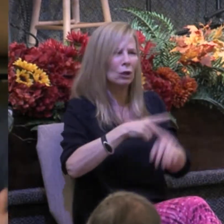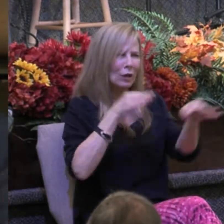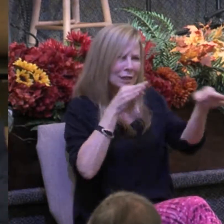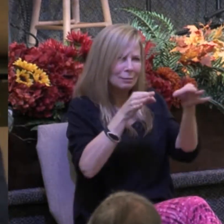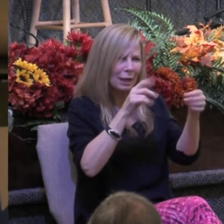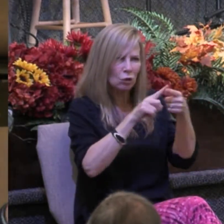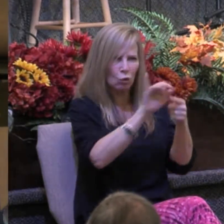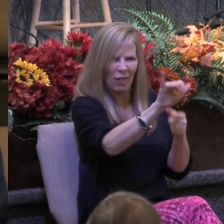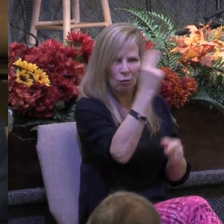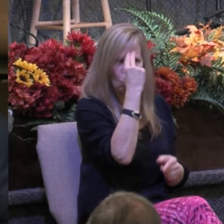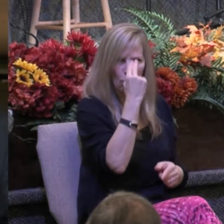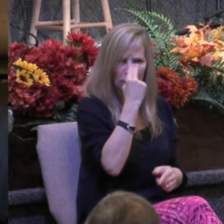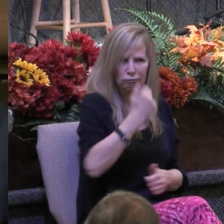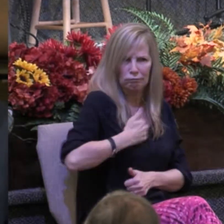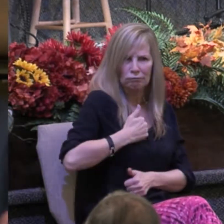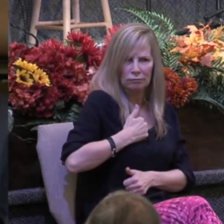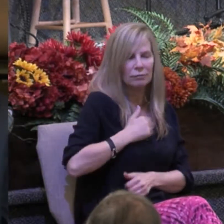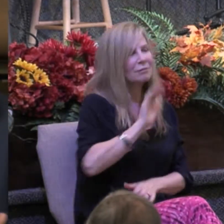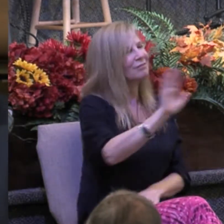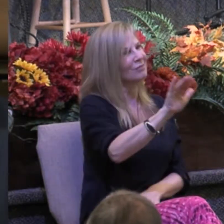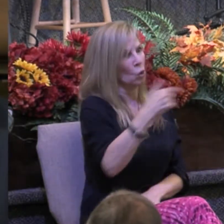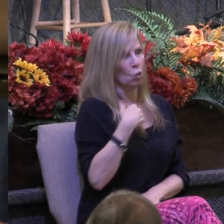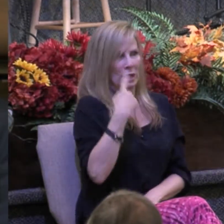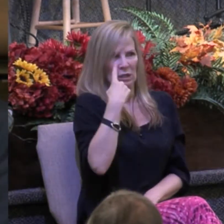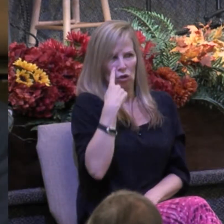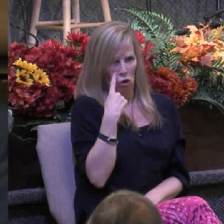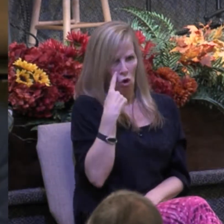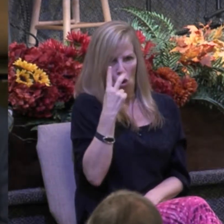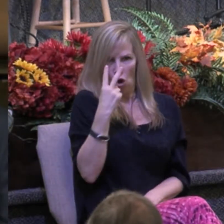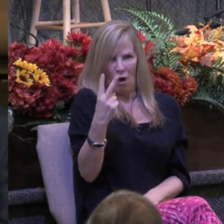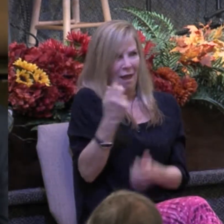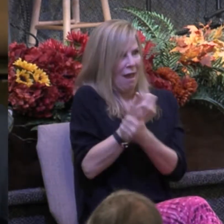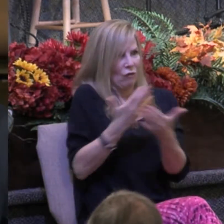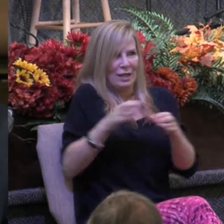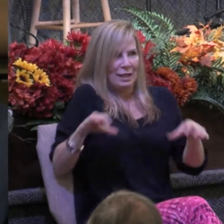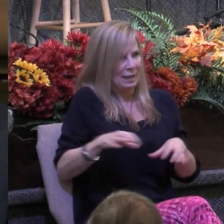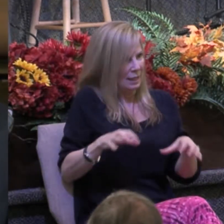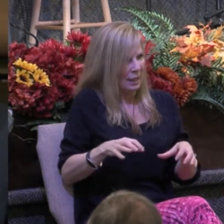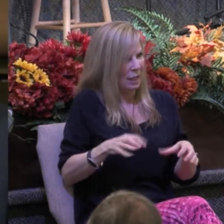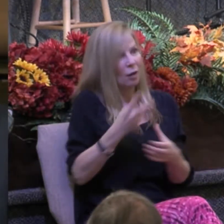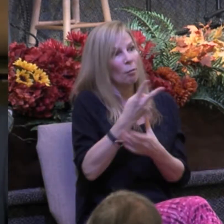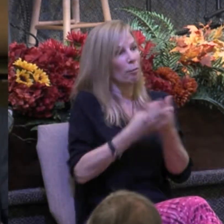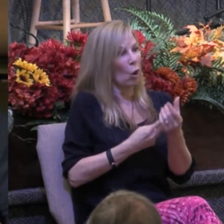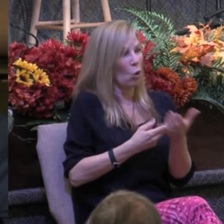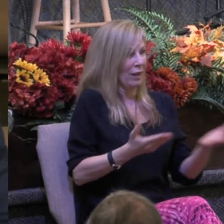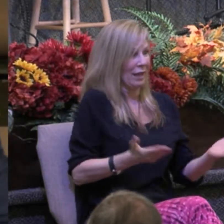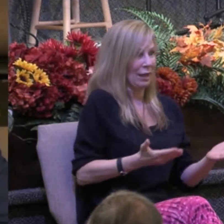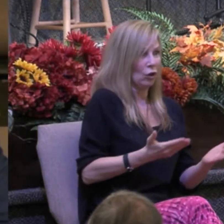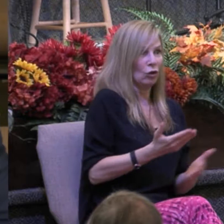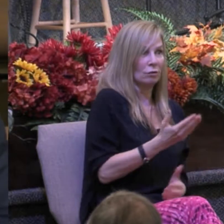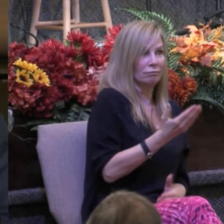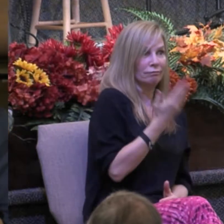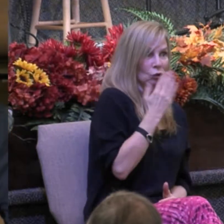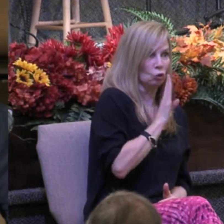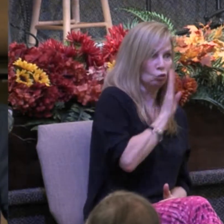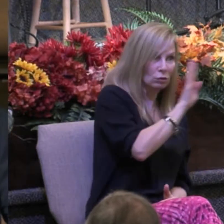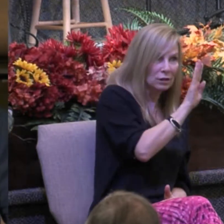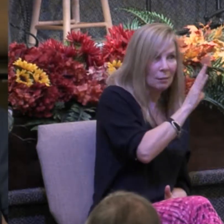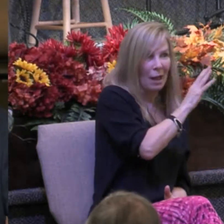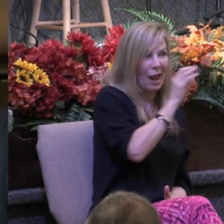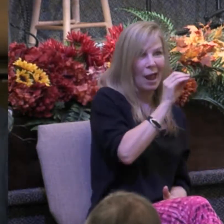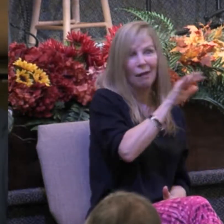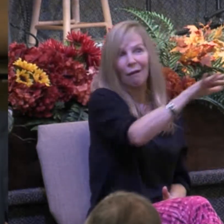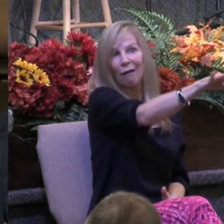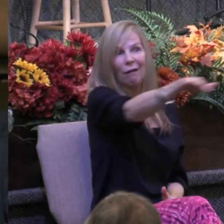He says, "We're witnesses of all the things that he," meaning Christ, "did both in the lands of the Jews and in Jerusalem. They also put him to death